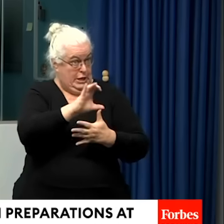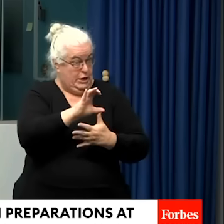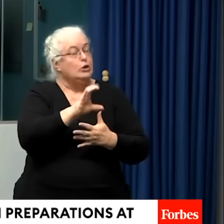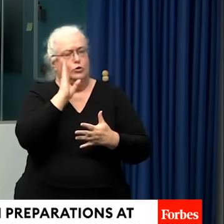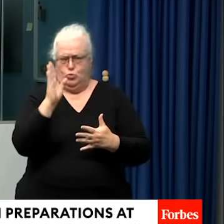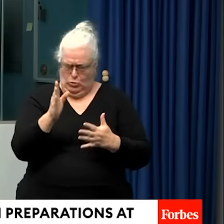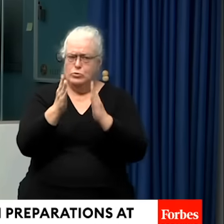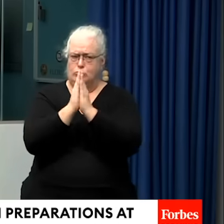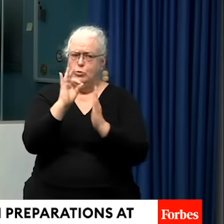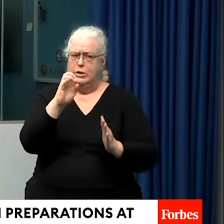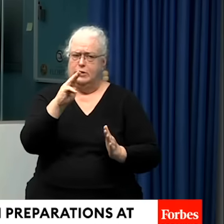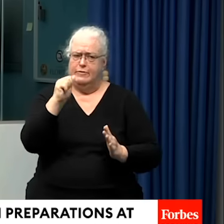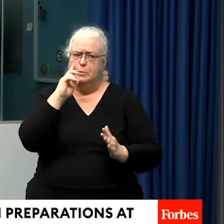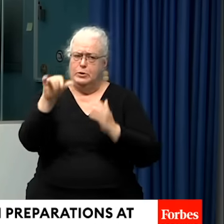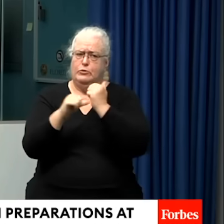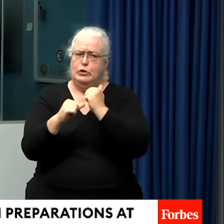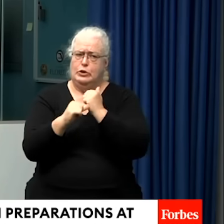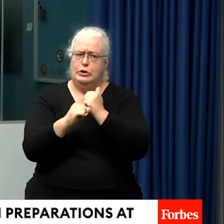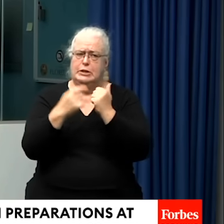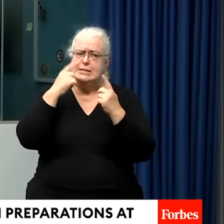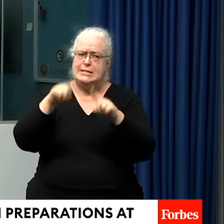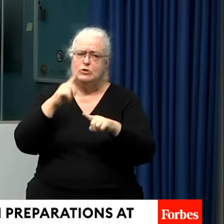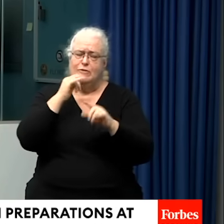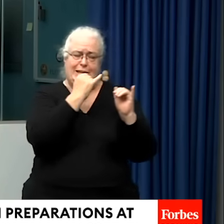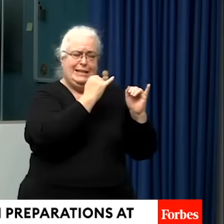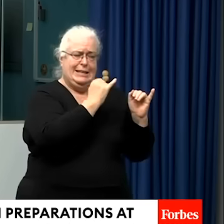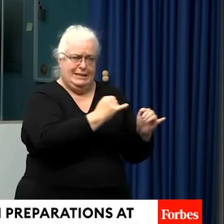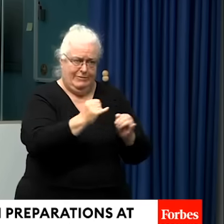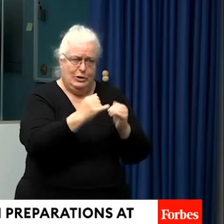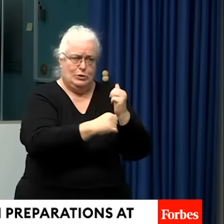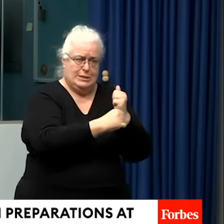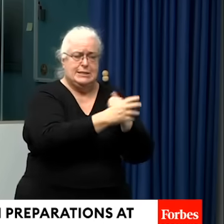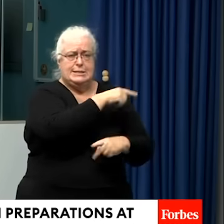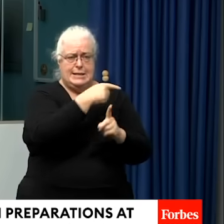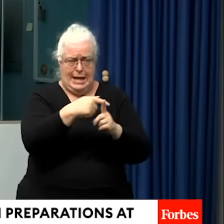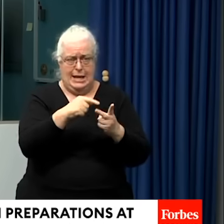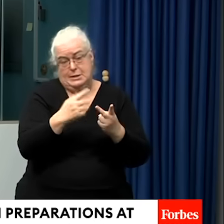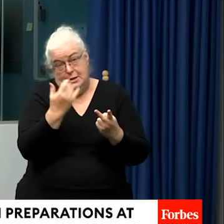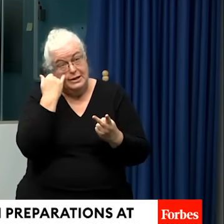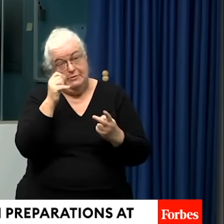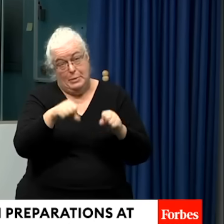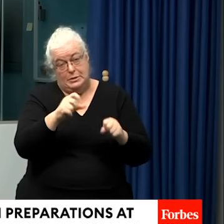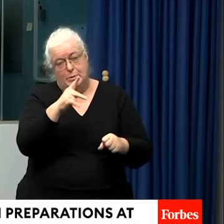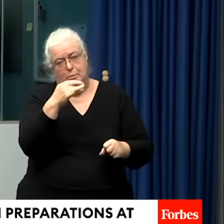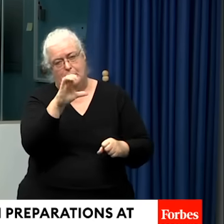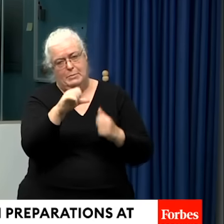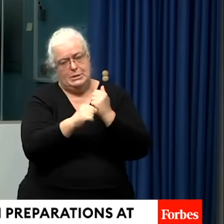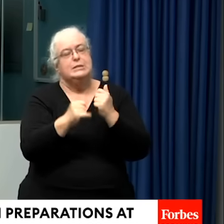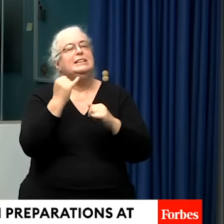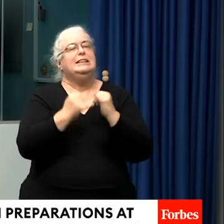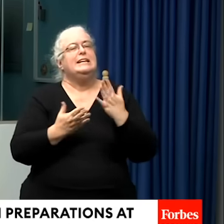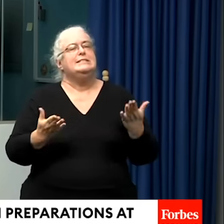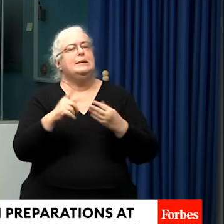request through FEMA for a declaration for individual assistance and, if possible, public assistance. The one last thing I will say on